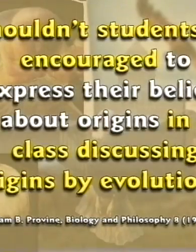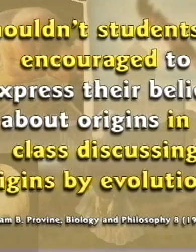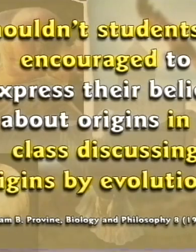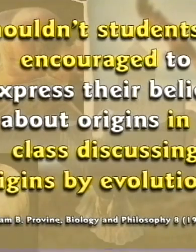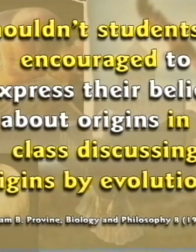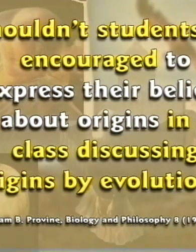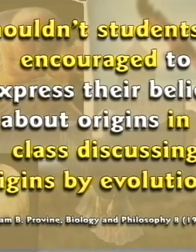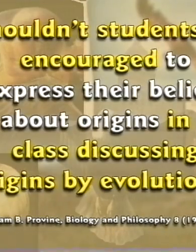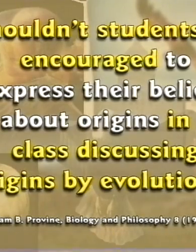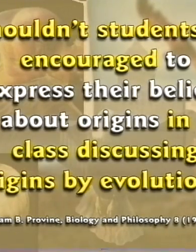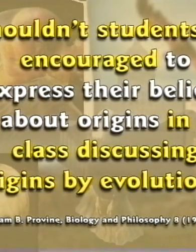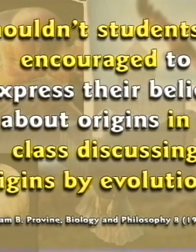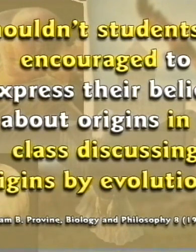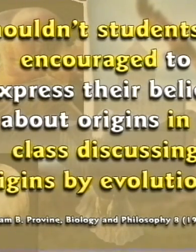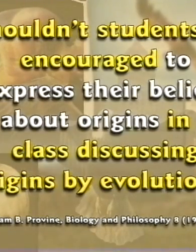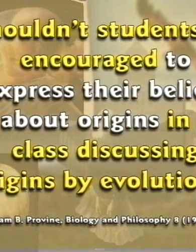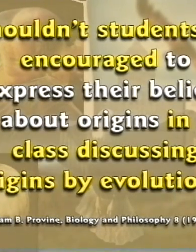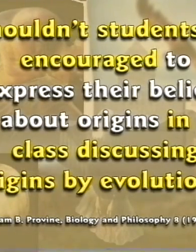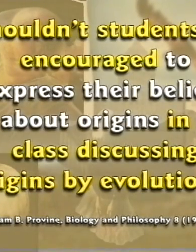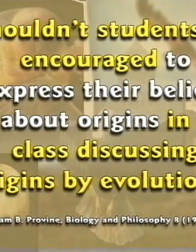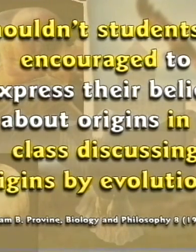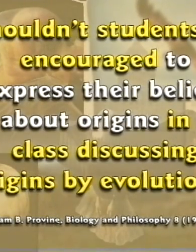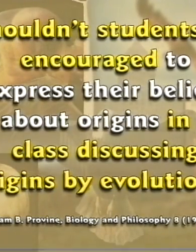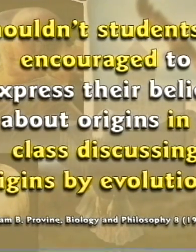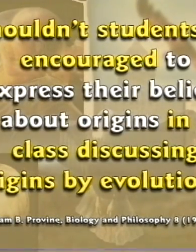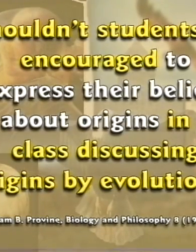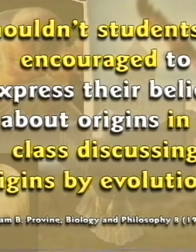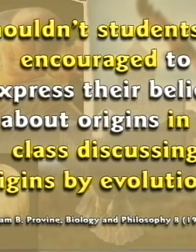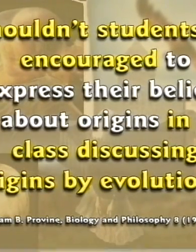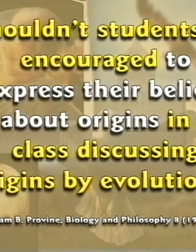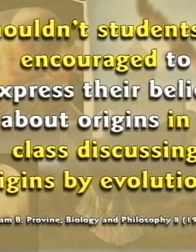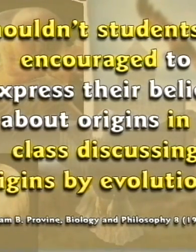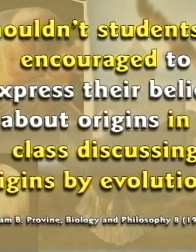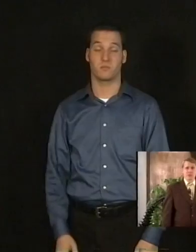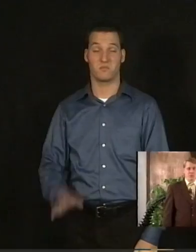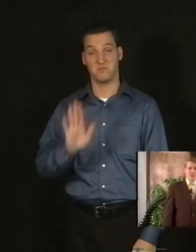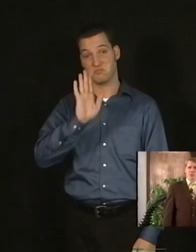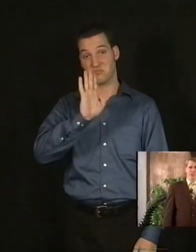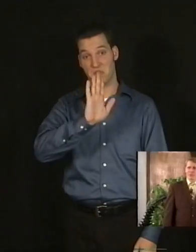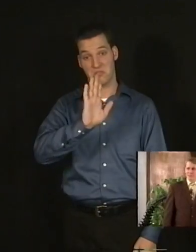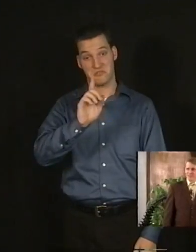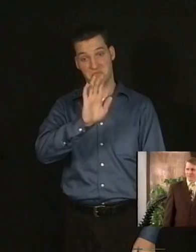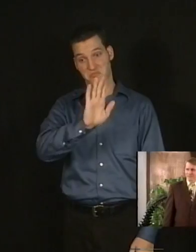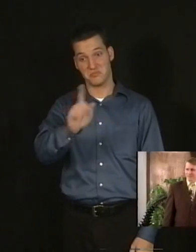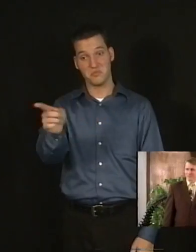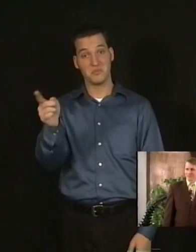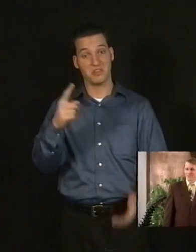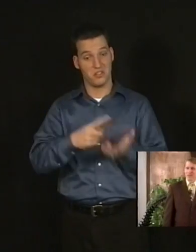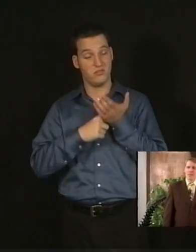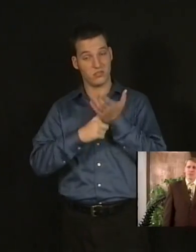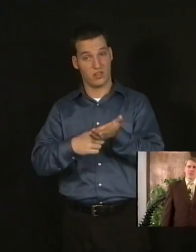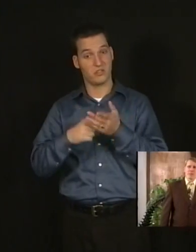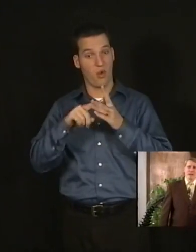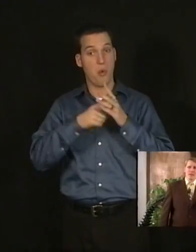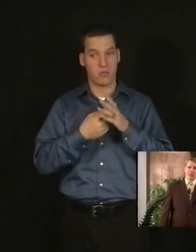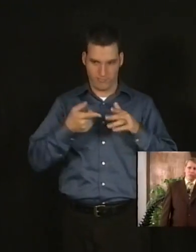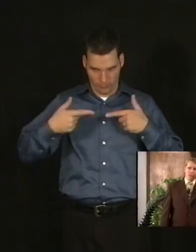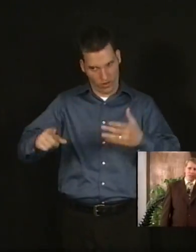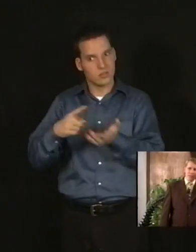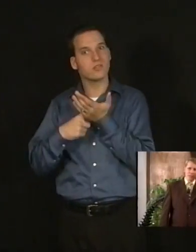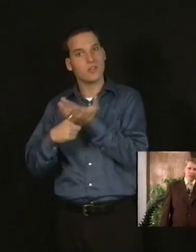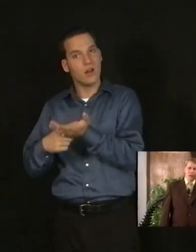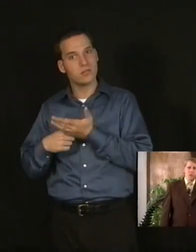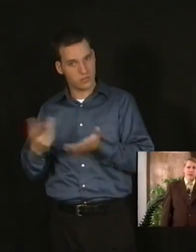about origins in a class discussing origins? If you're discussing origins, then let's discuss origins. But see, in the